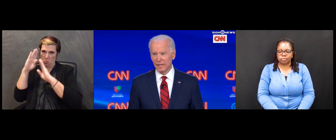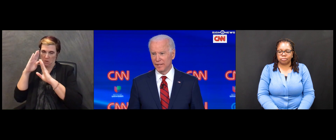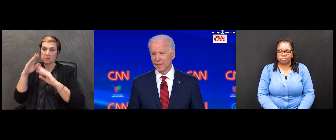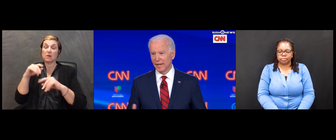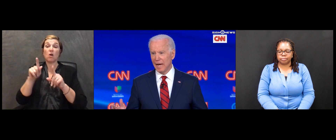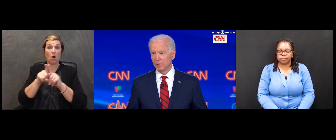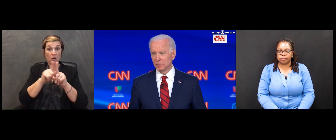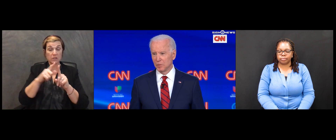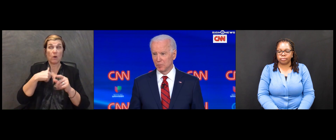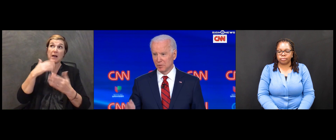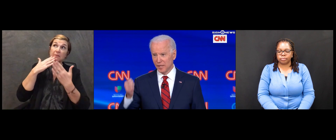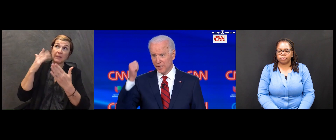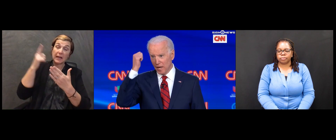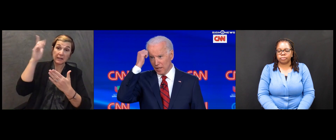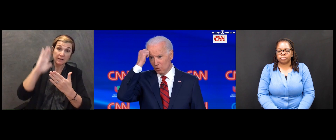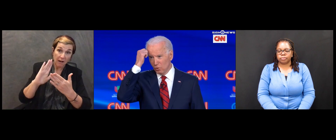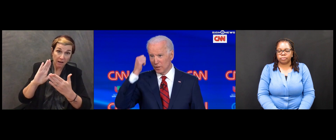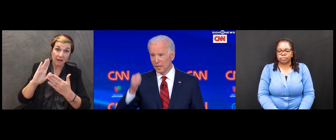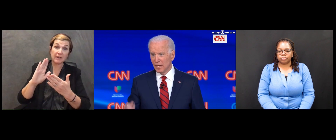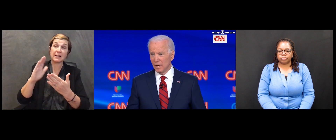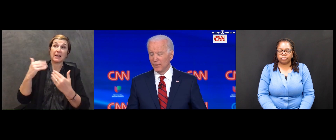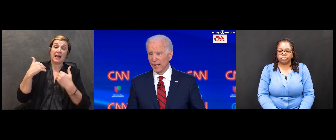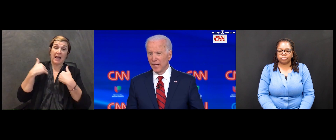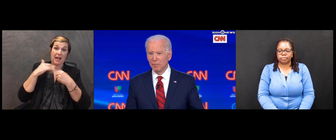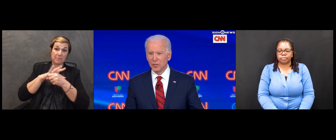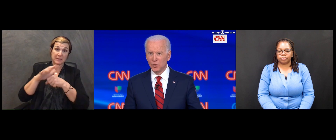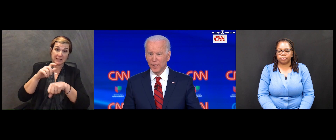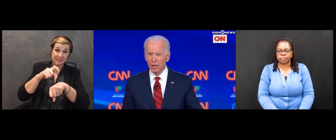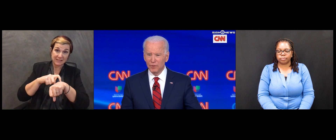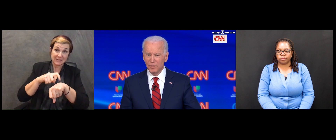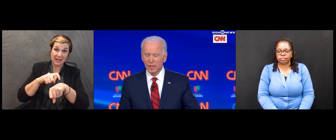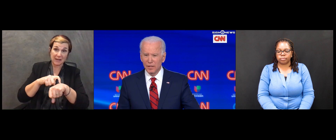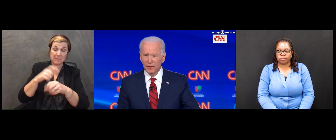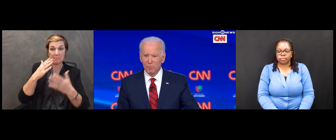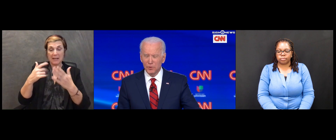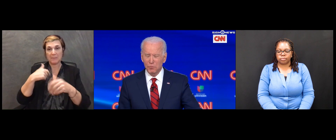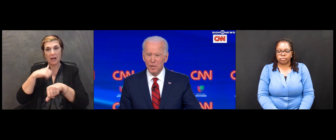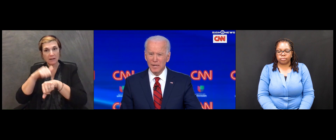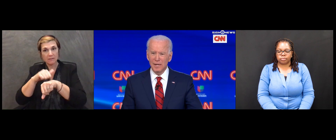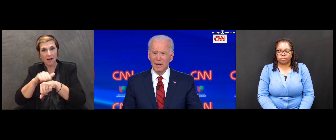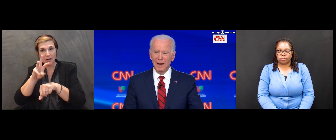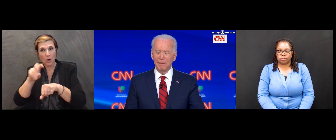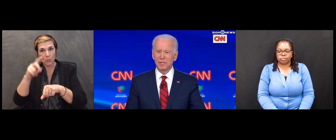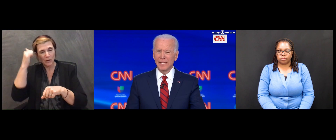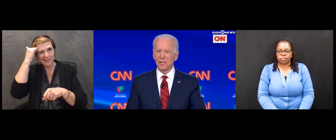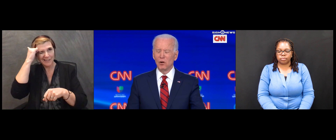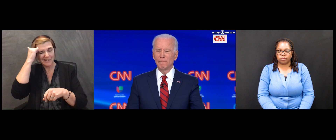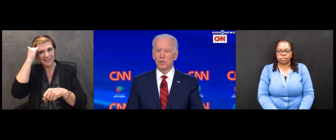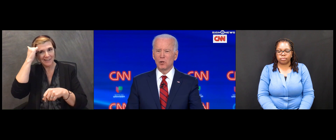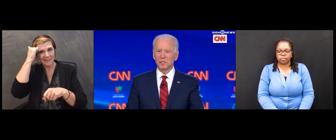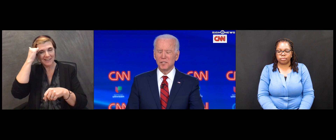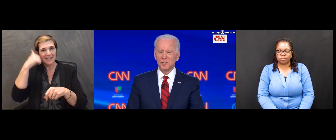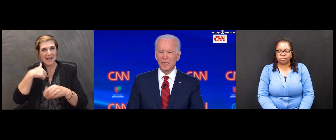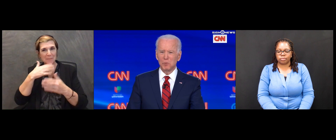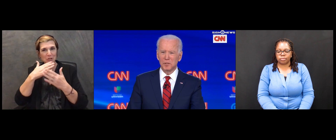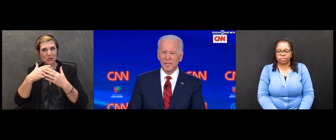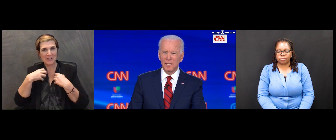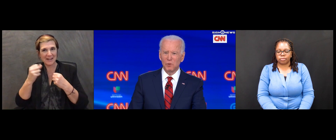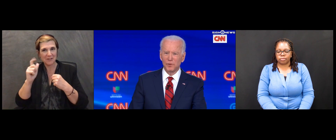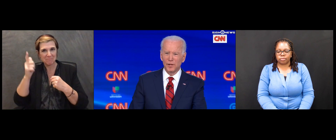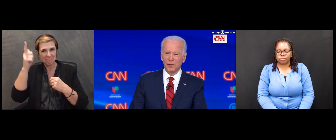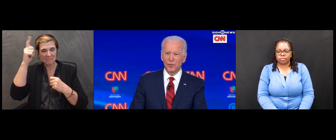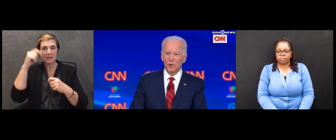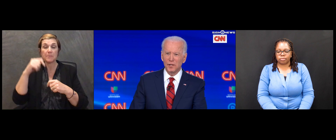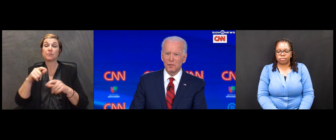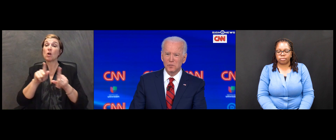time being, anything can happen, as my mother would say, knock on wood, that I'm in good health. Number three, I'm taking all the precautions anyone would